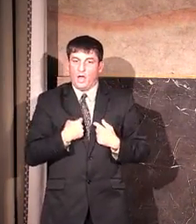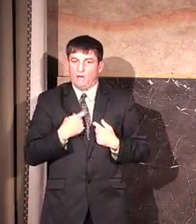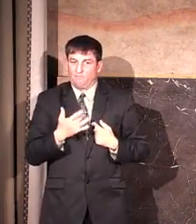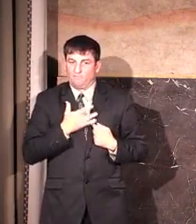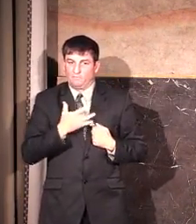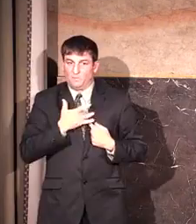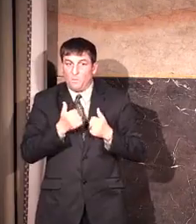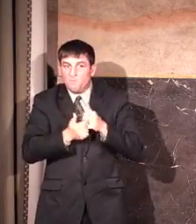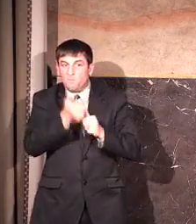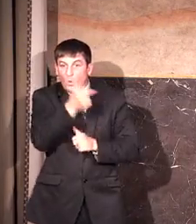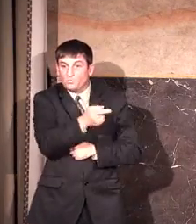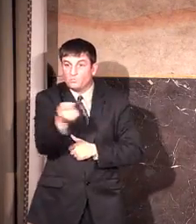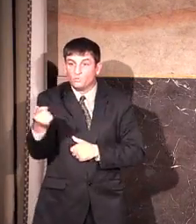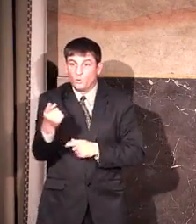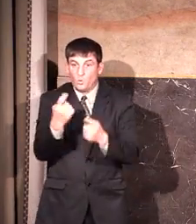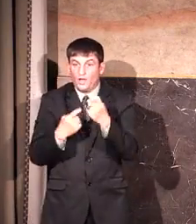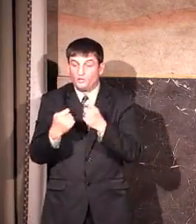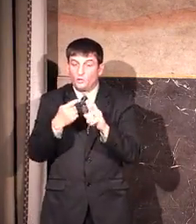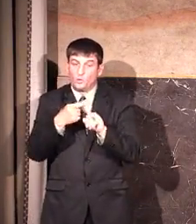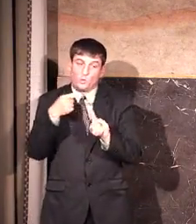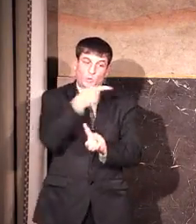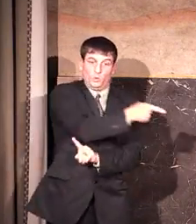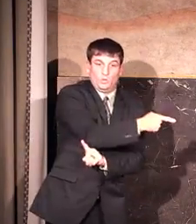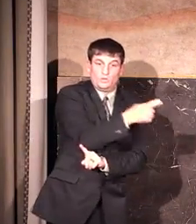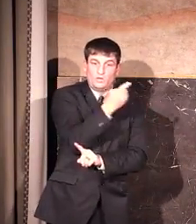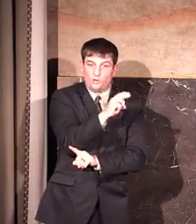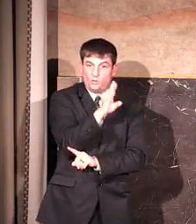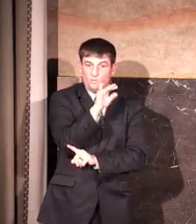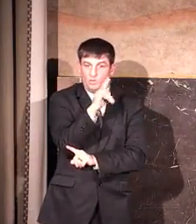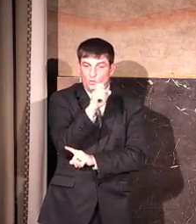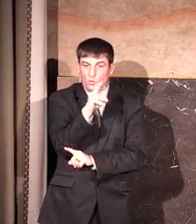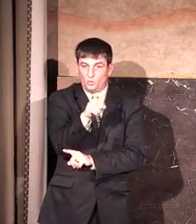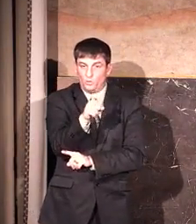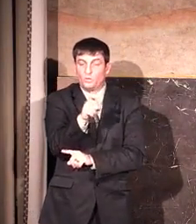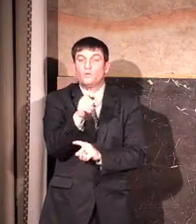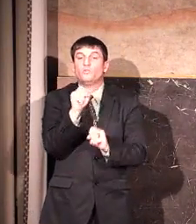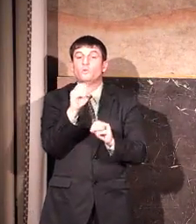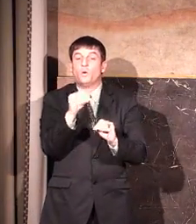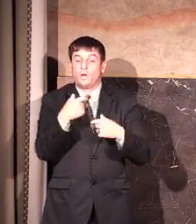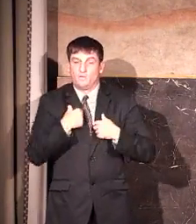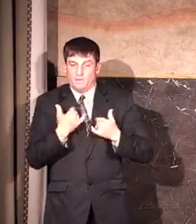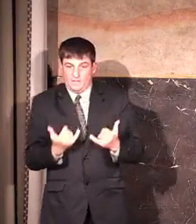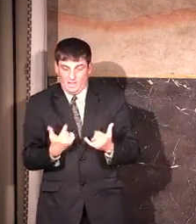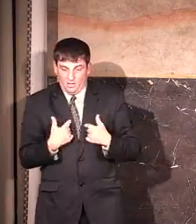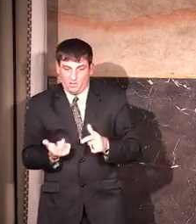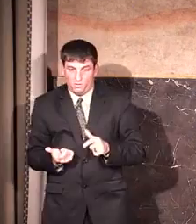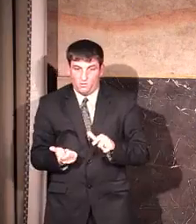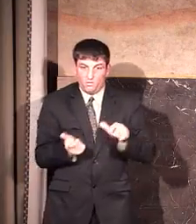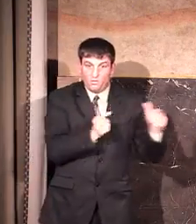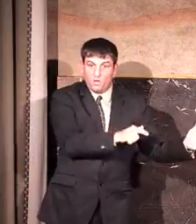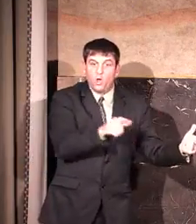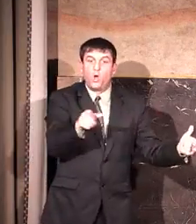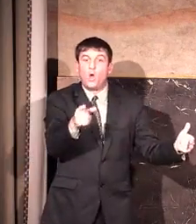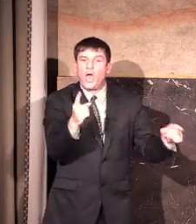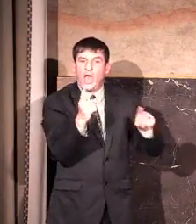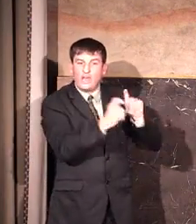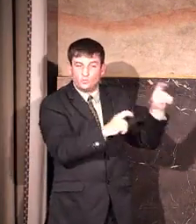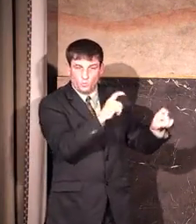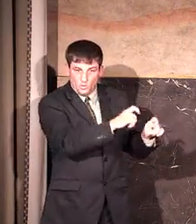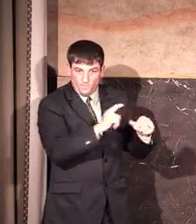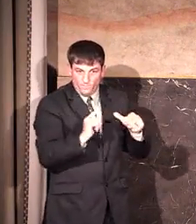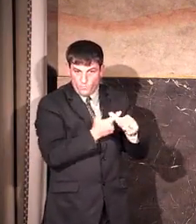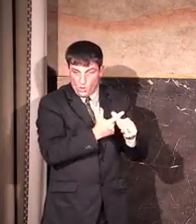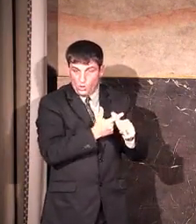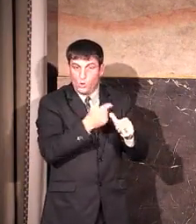to Dr. BU, given today's subject matter. So I'm going to go ahead and yield the podium to him. ask your questions of him as best you can, and then when